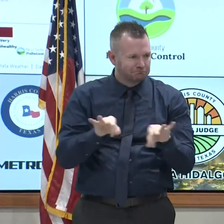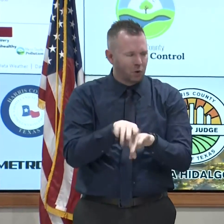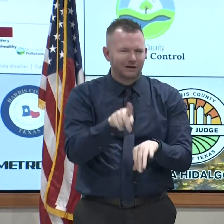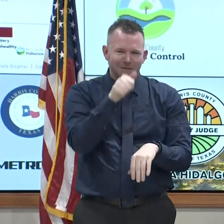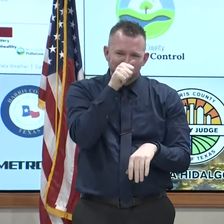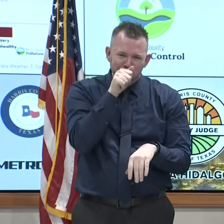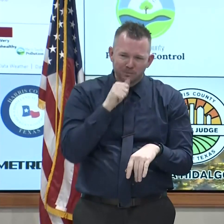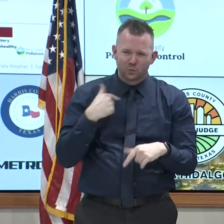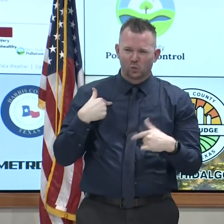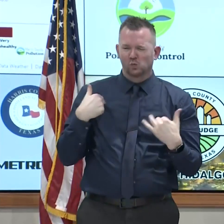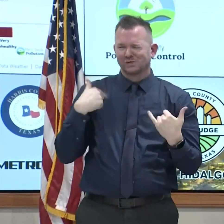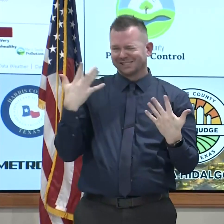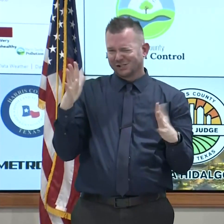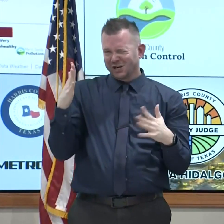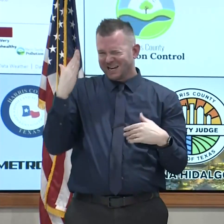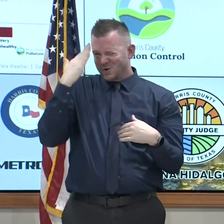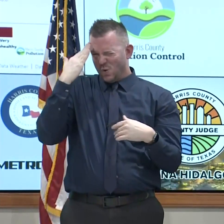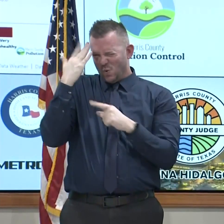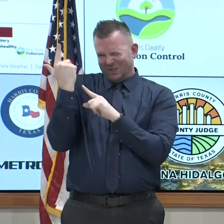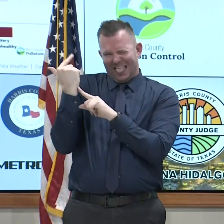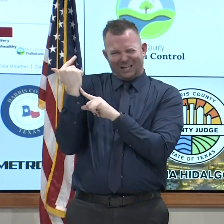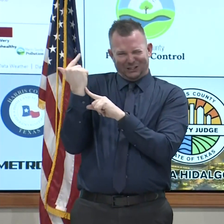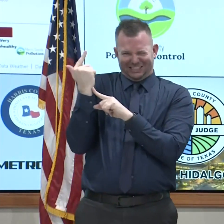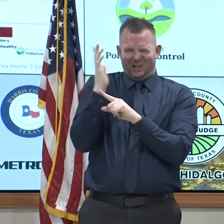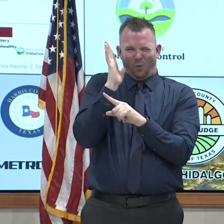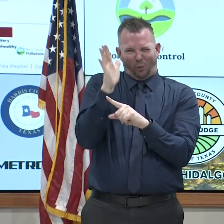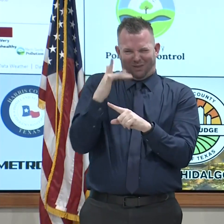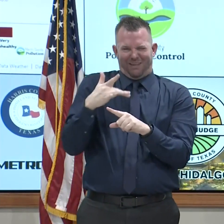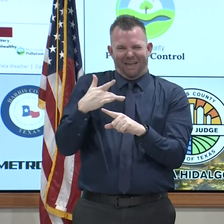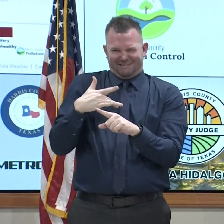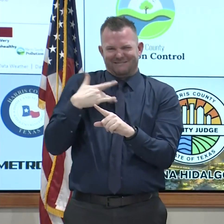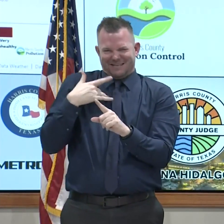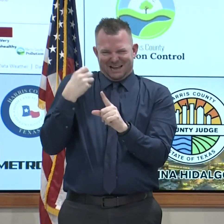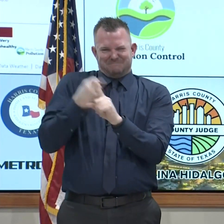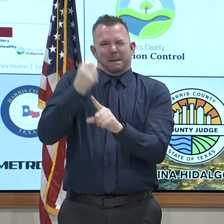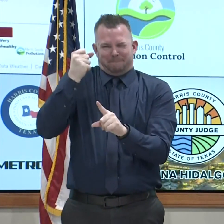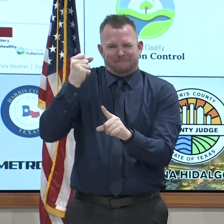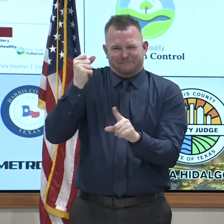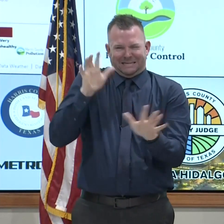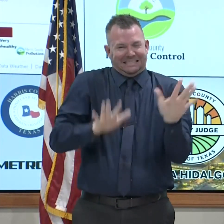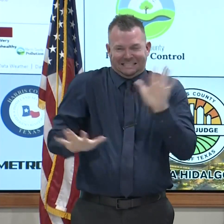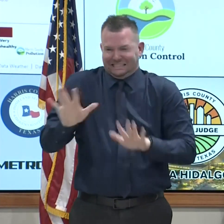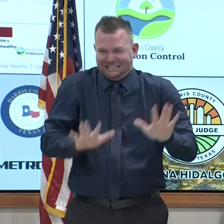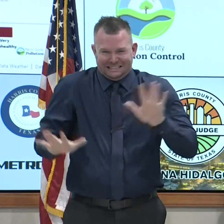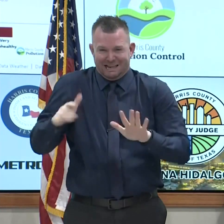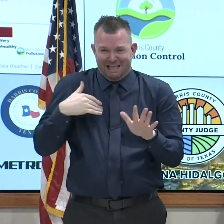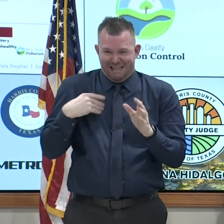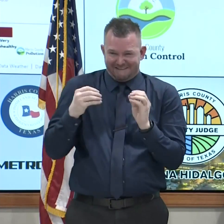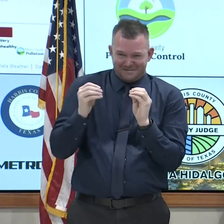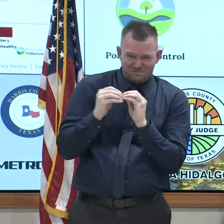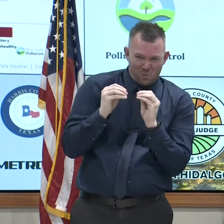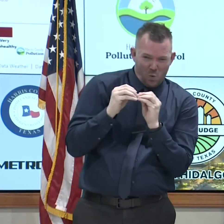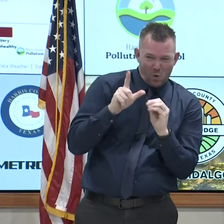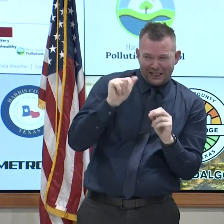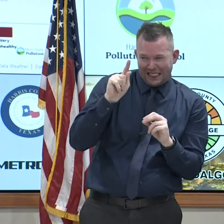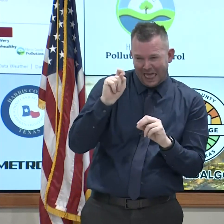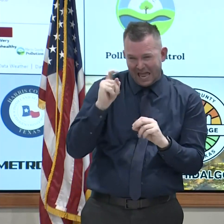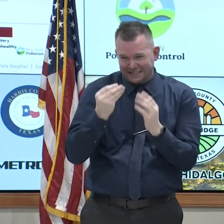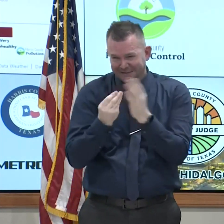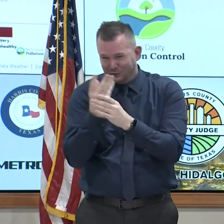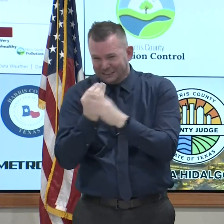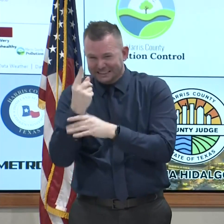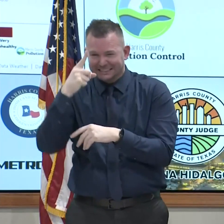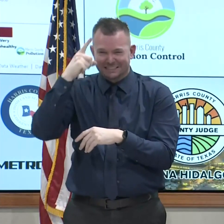since last year, there won't be enough supply until probably late spring or summer for